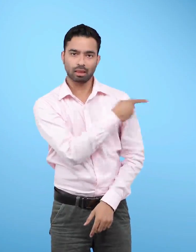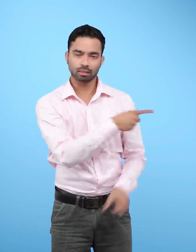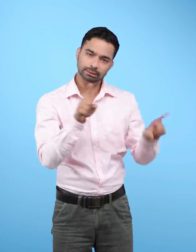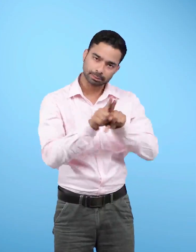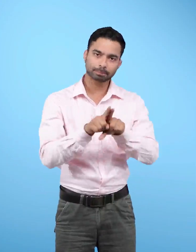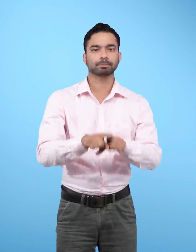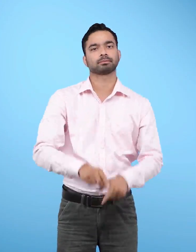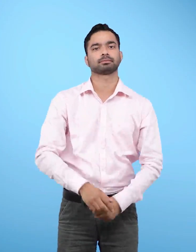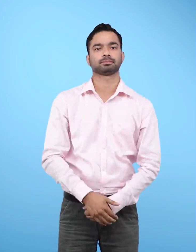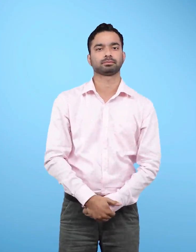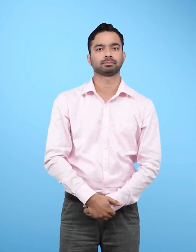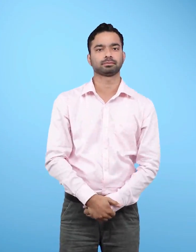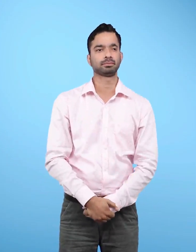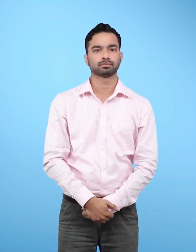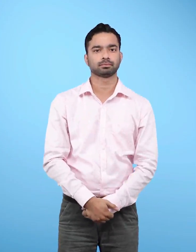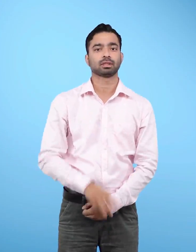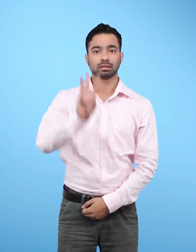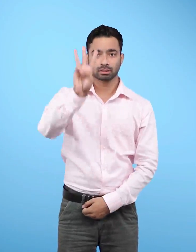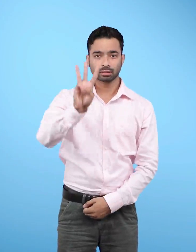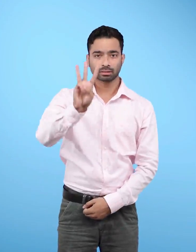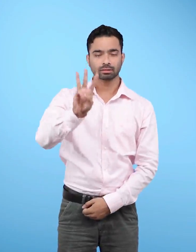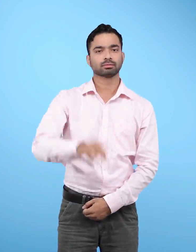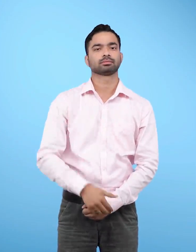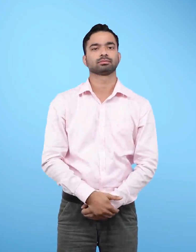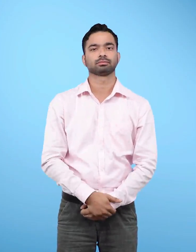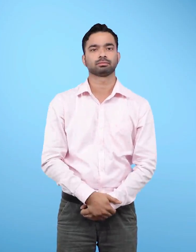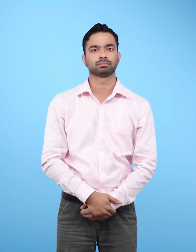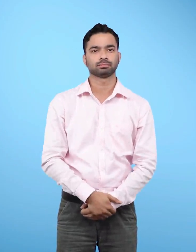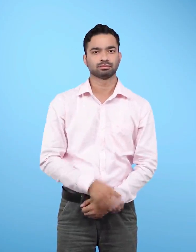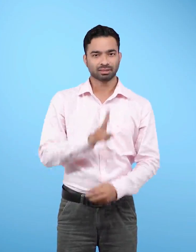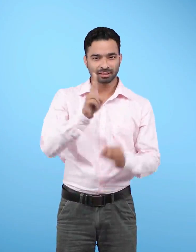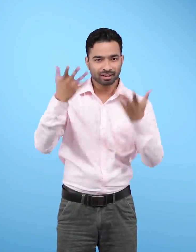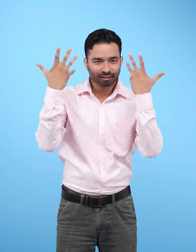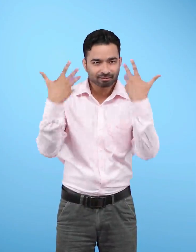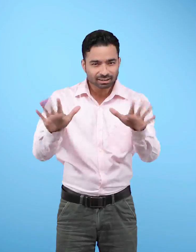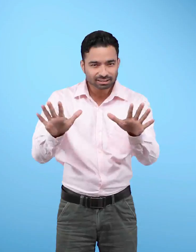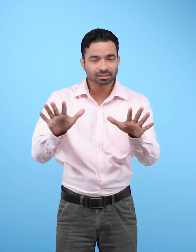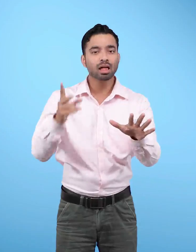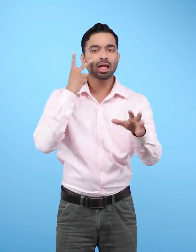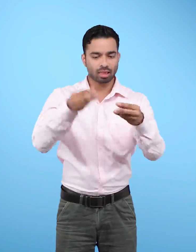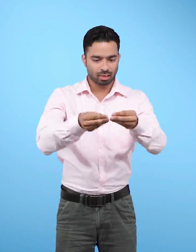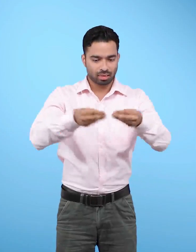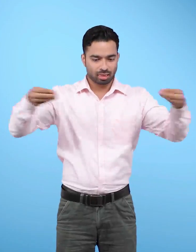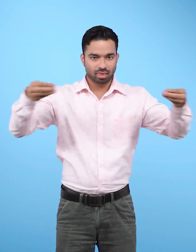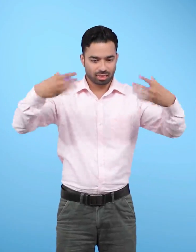3. So, You can pass through it.